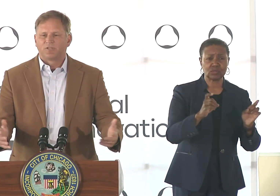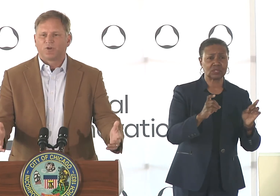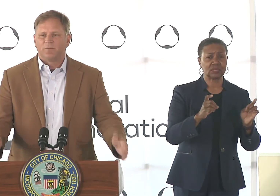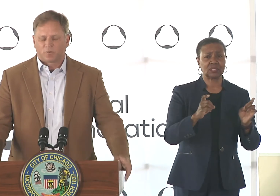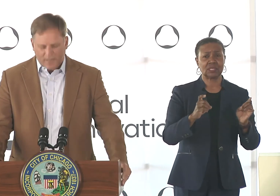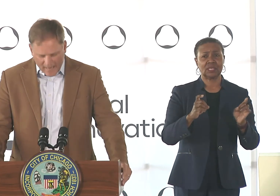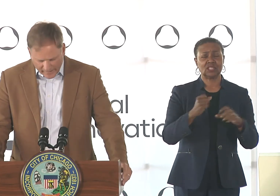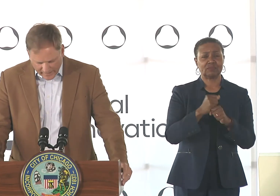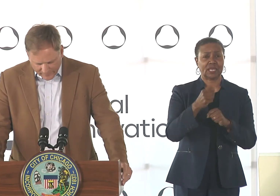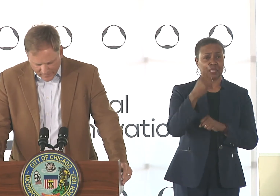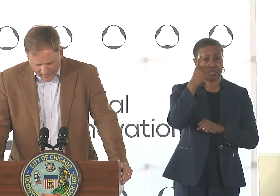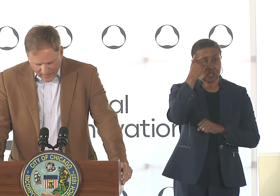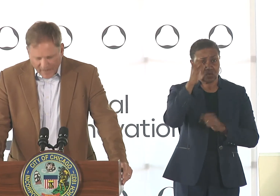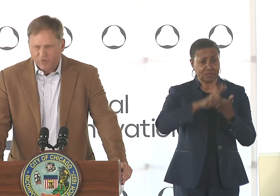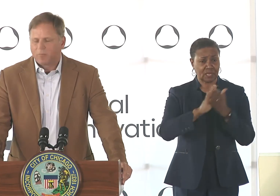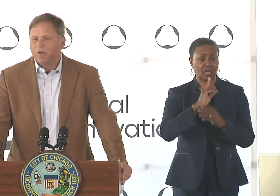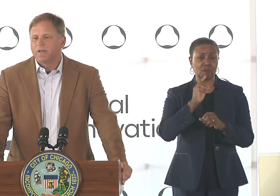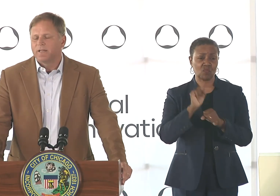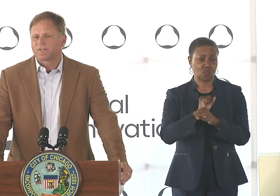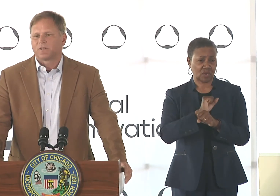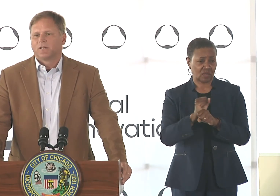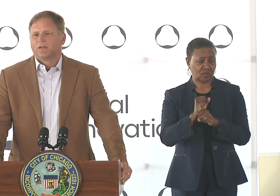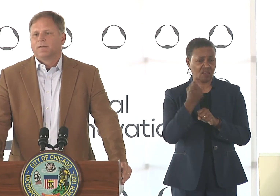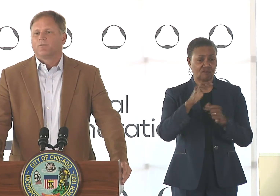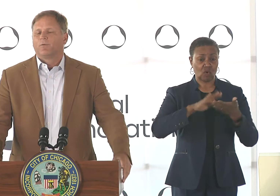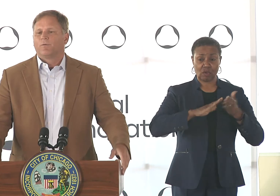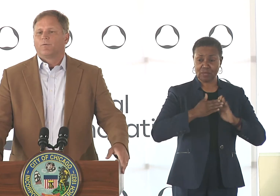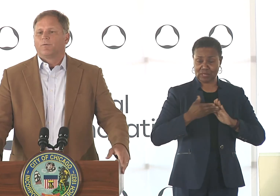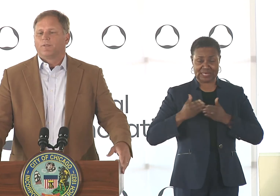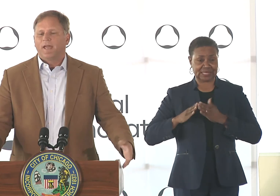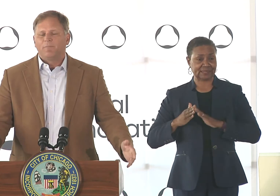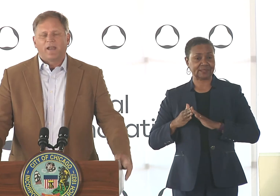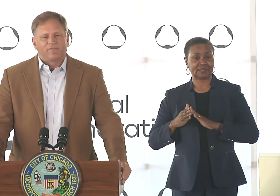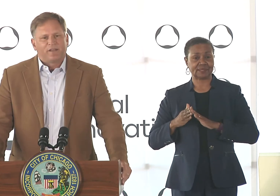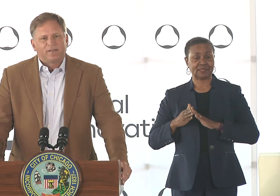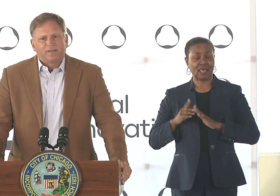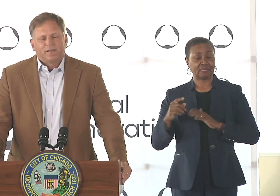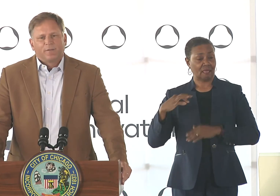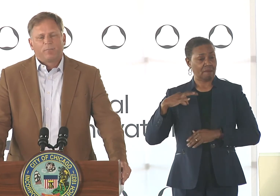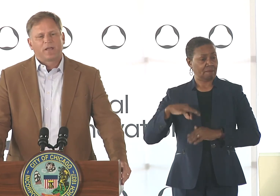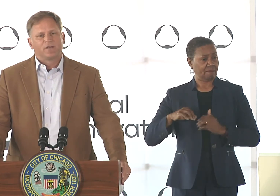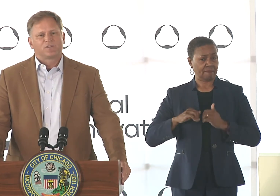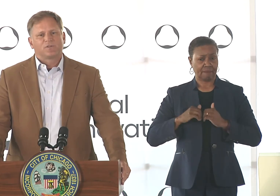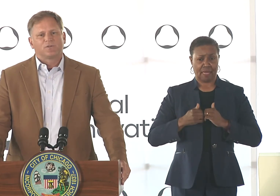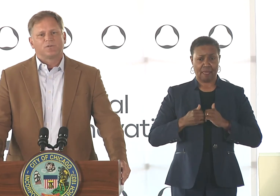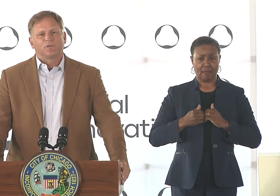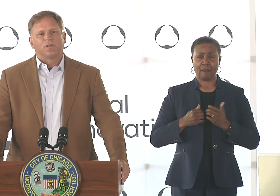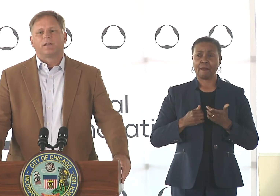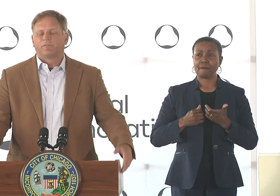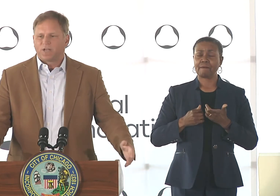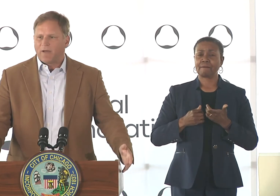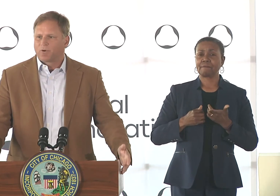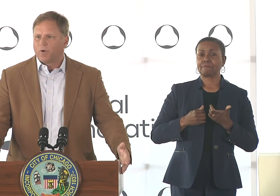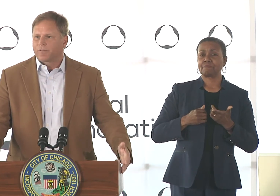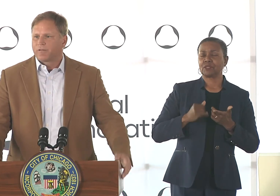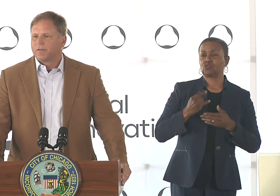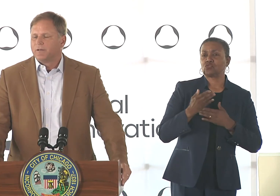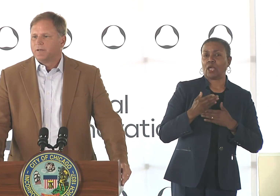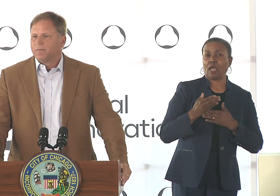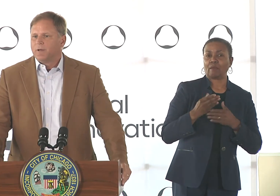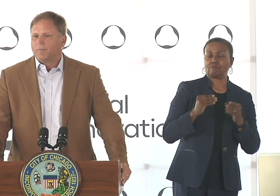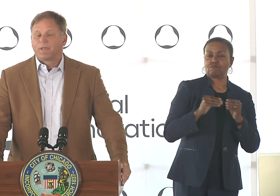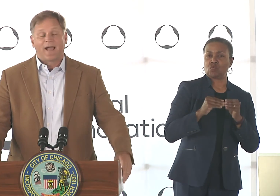make these dreams a reality. And for communities, they benefit because of job